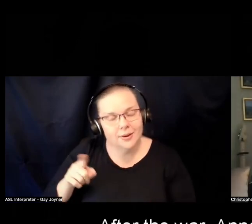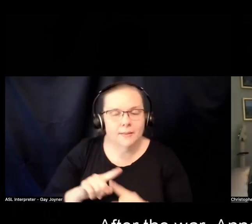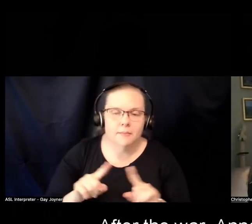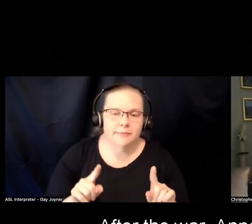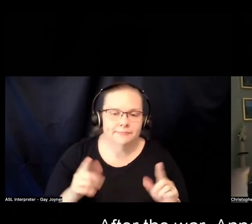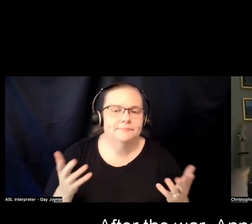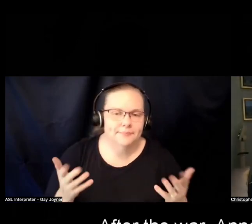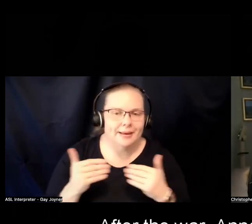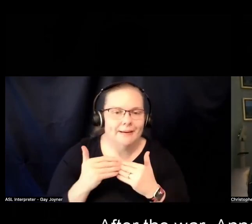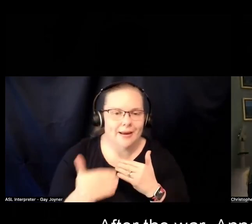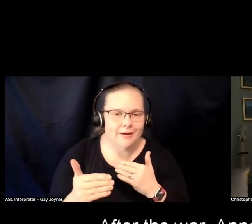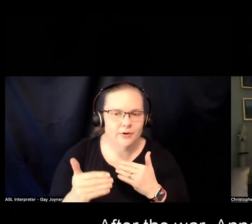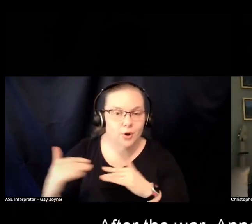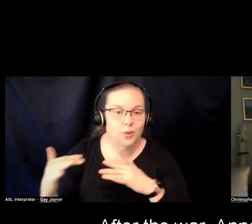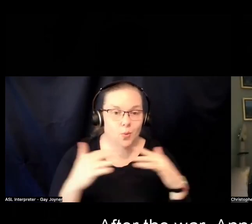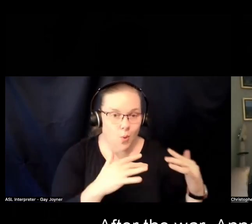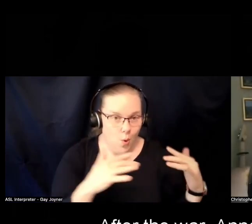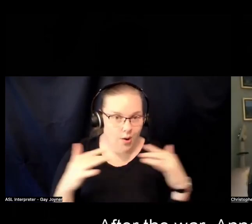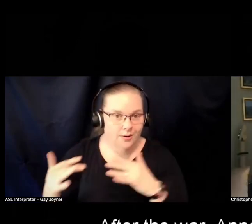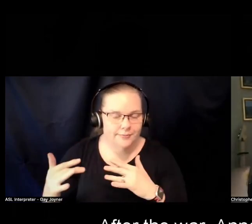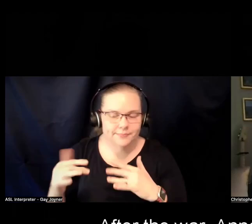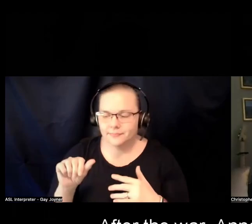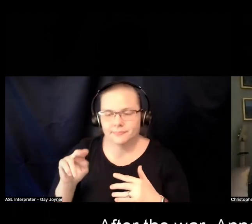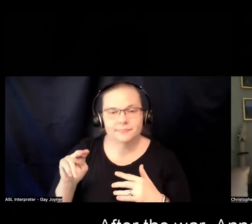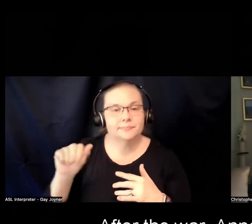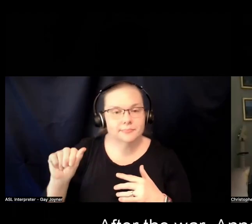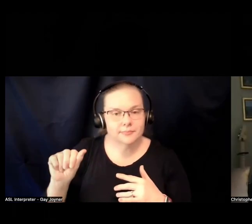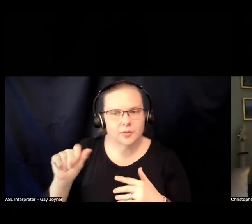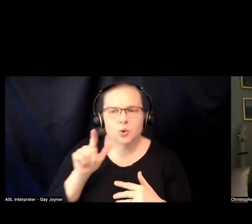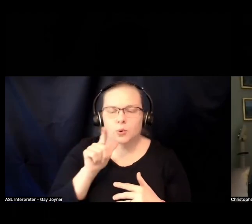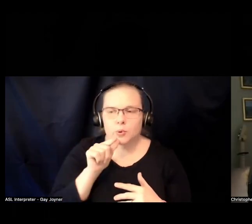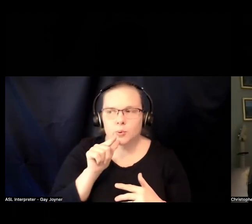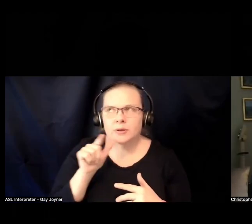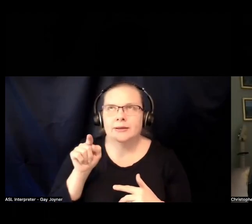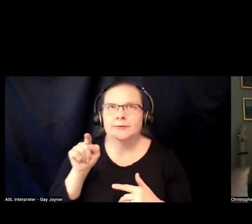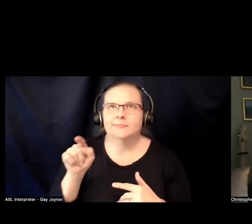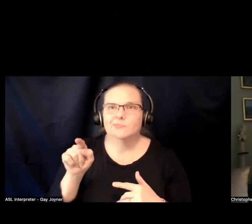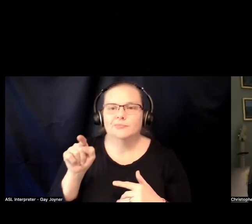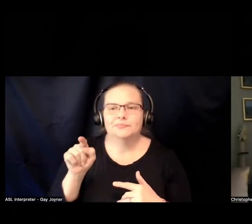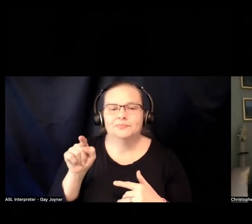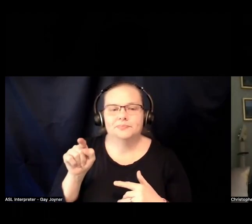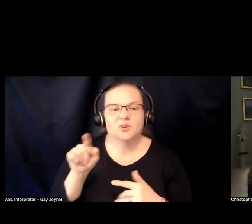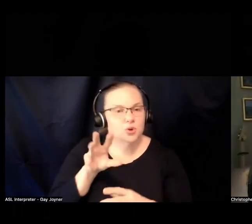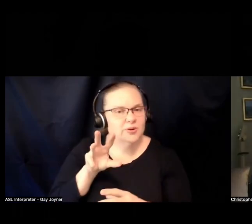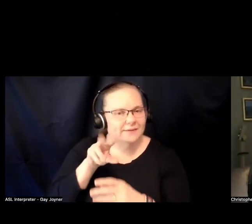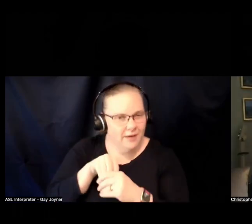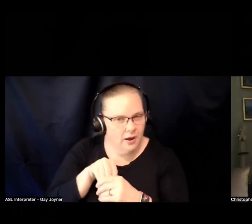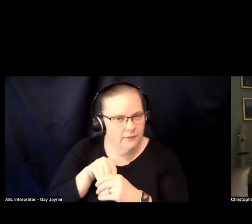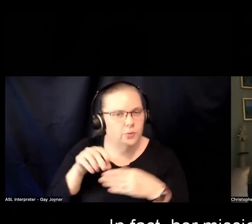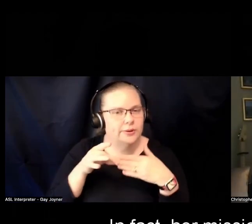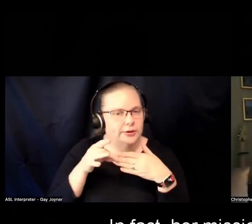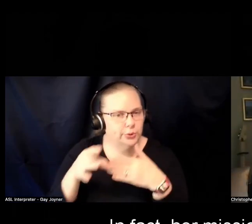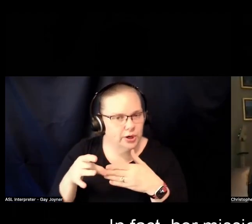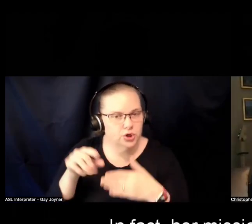After the war, Anna, who is very involved in the direction of the GI